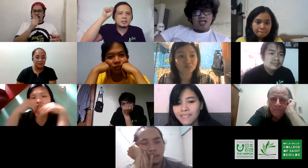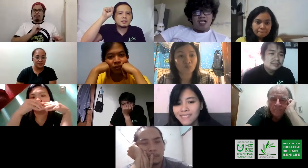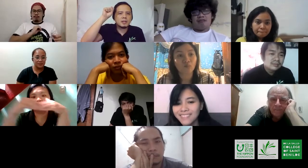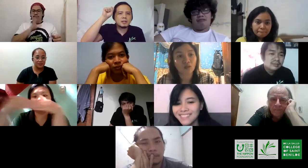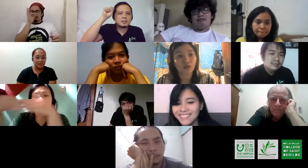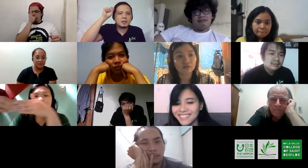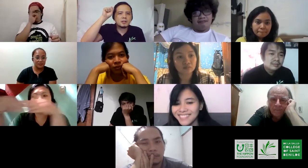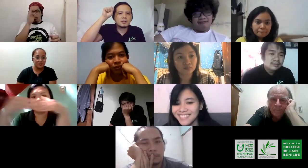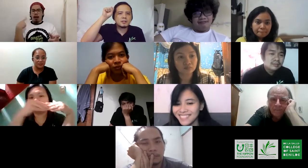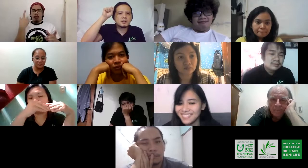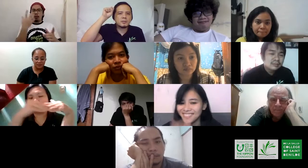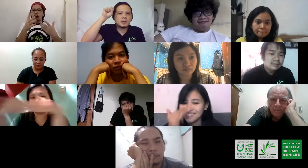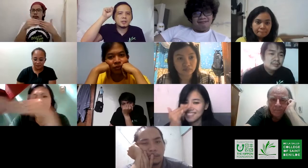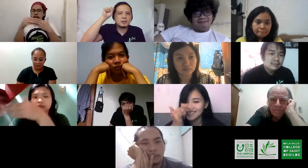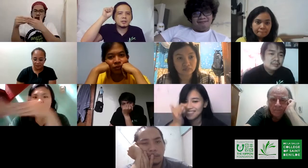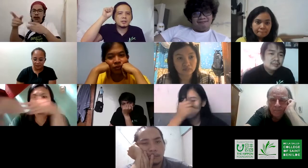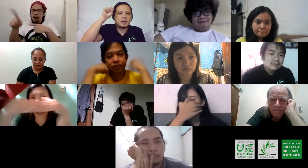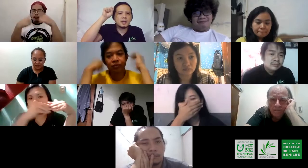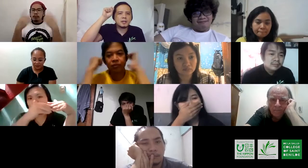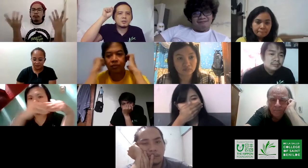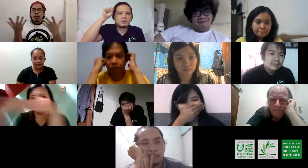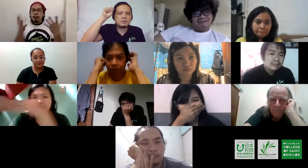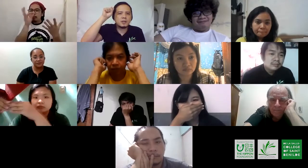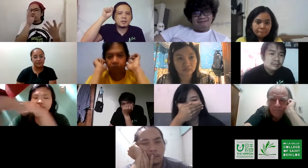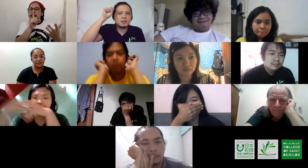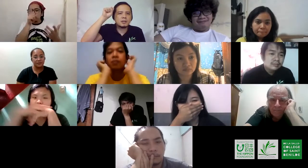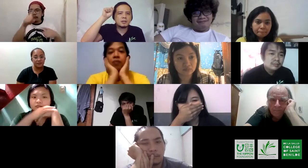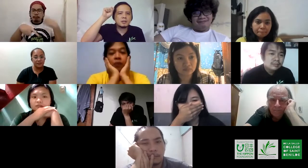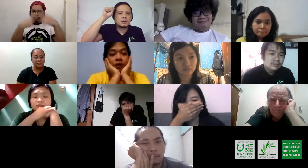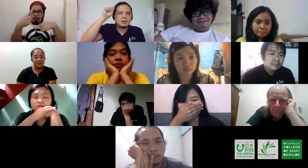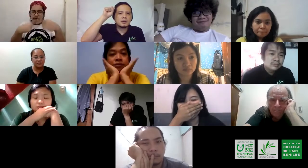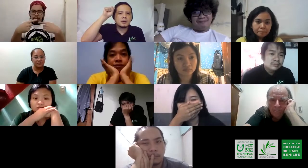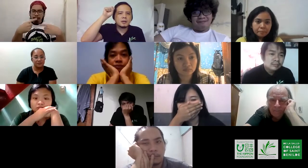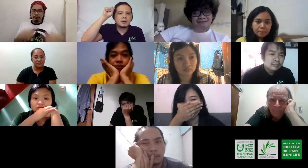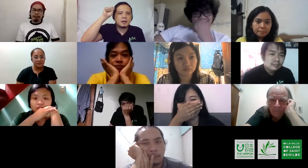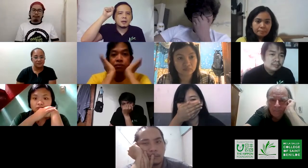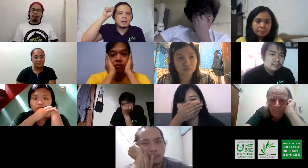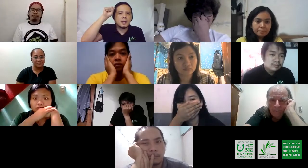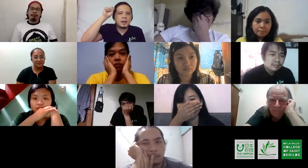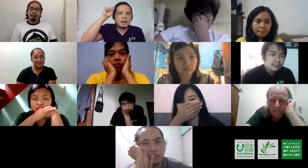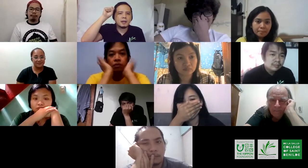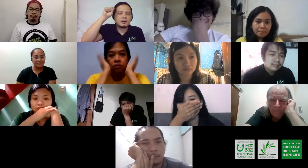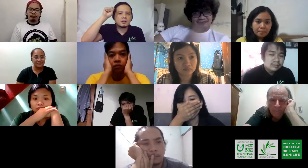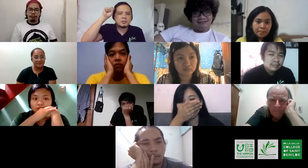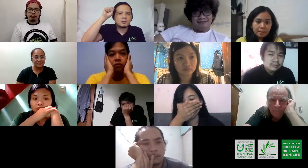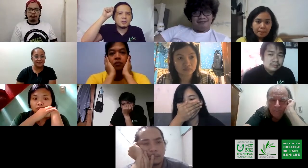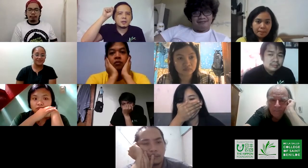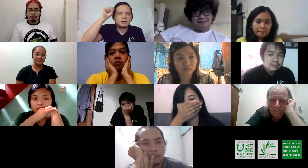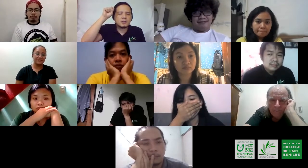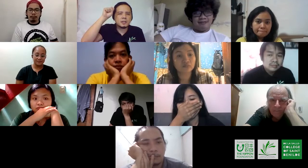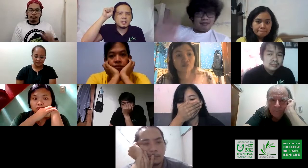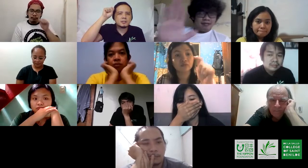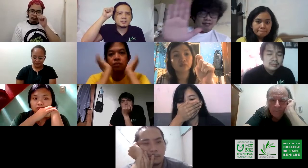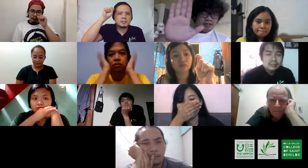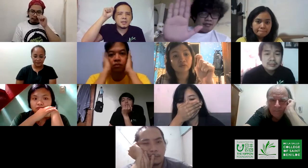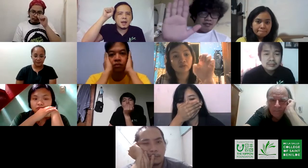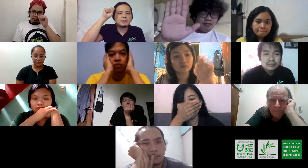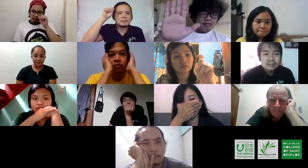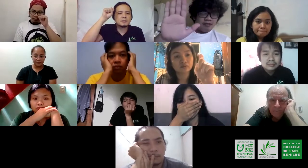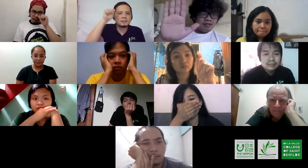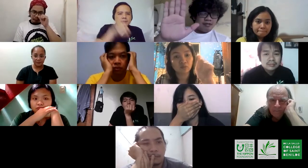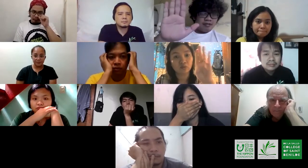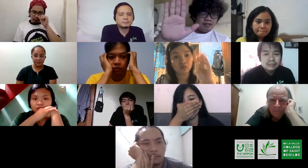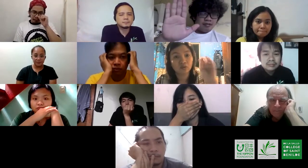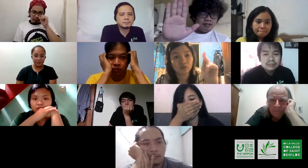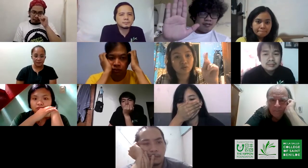It contains all the things that we learned, like SOV, and also contains the